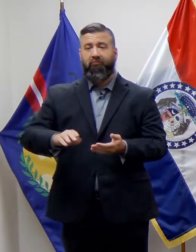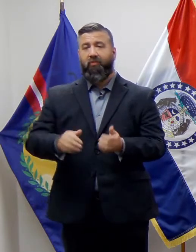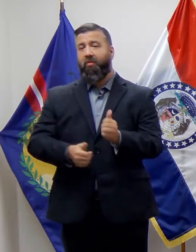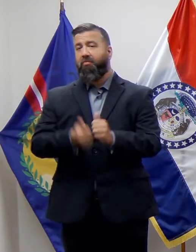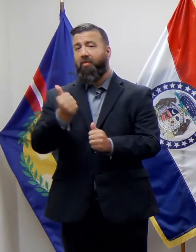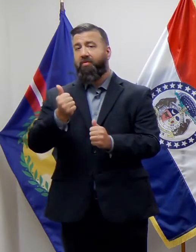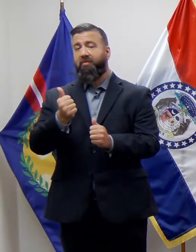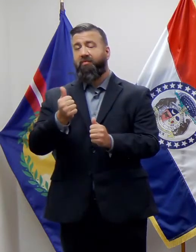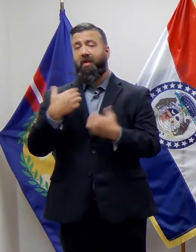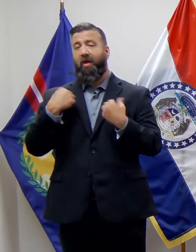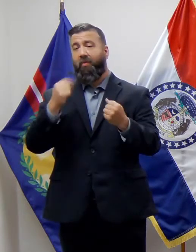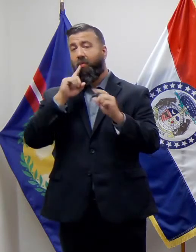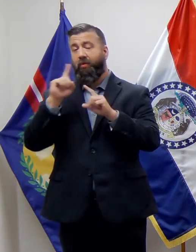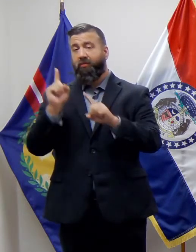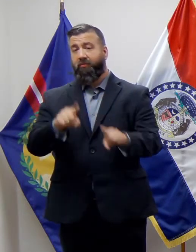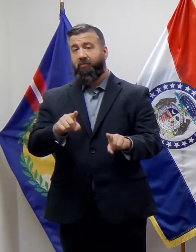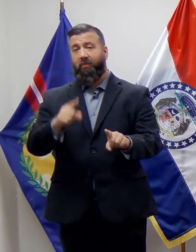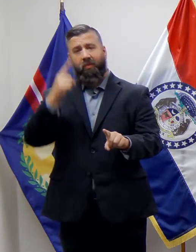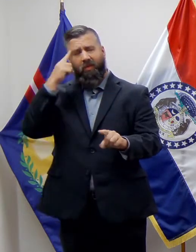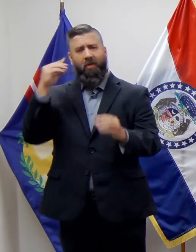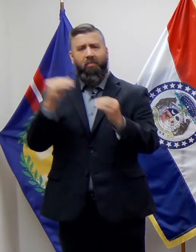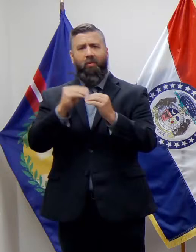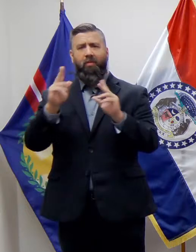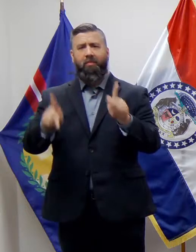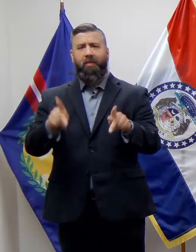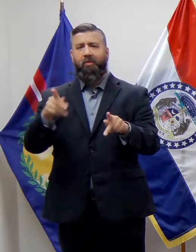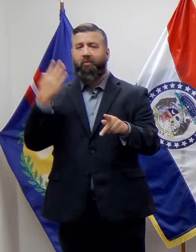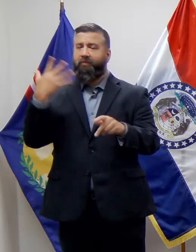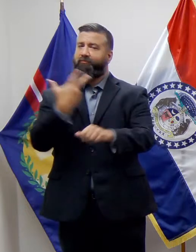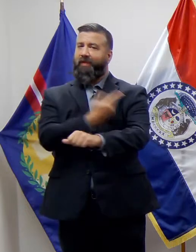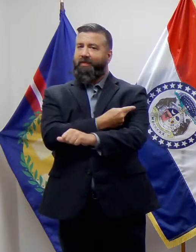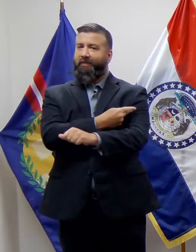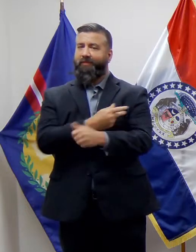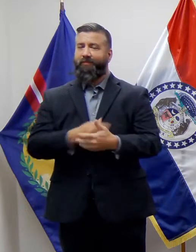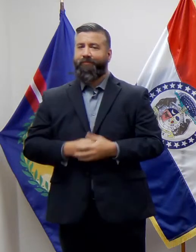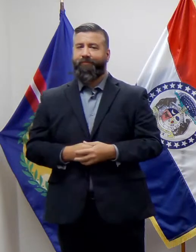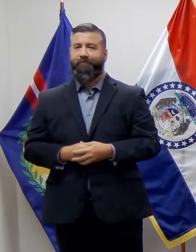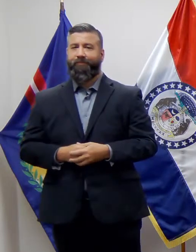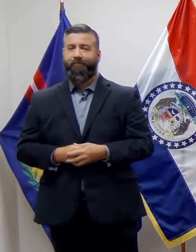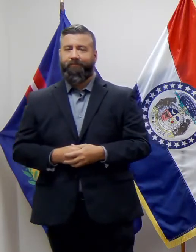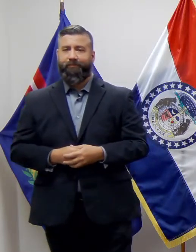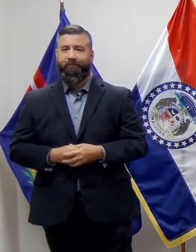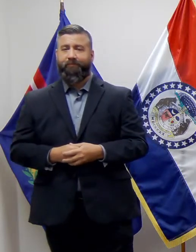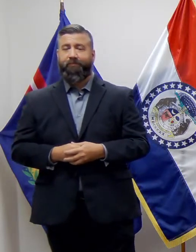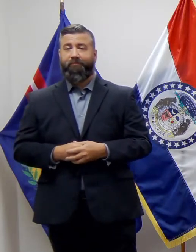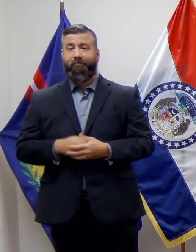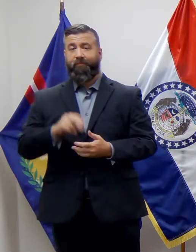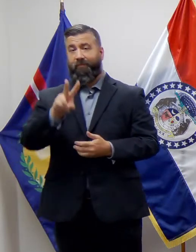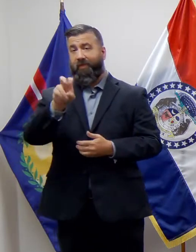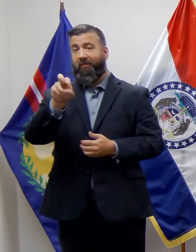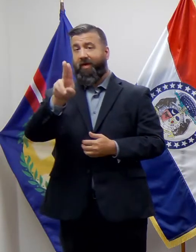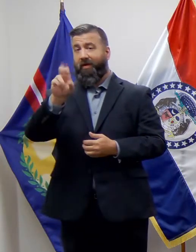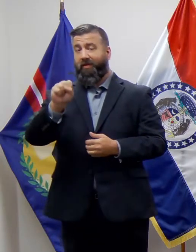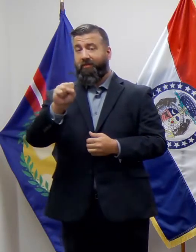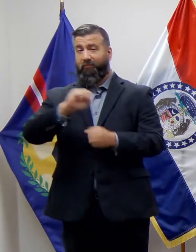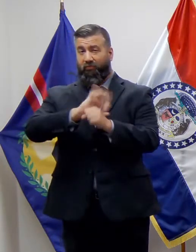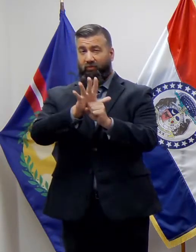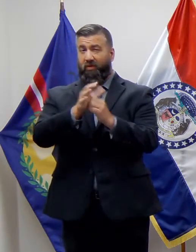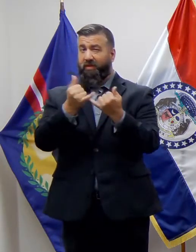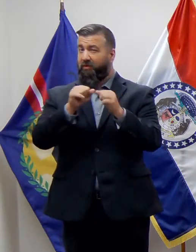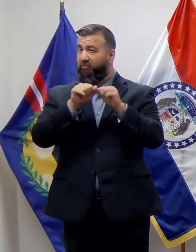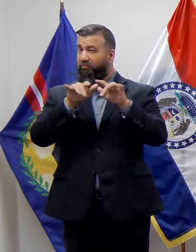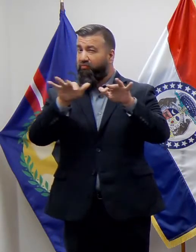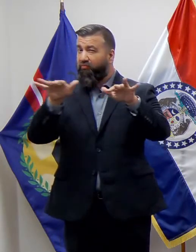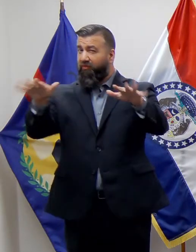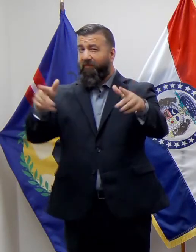protocols, we thought that more people would be vaccinated by now. The virus is simply spreading faster than we are